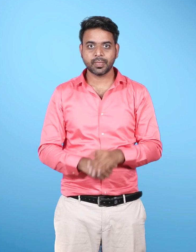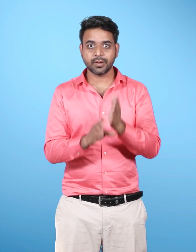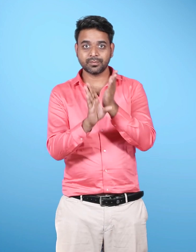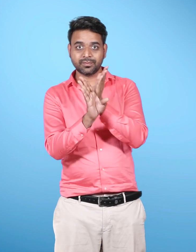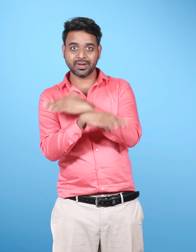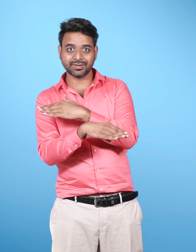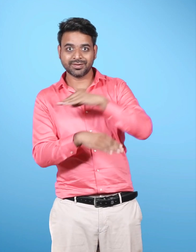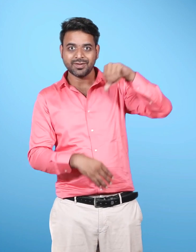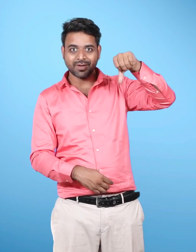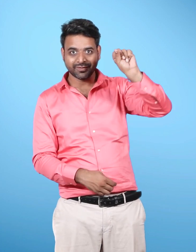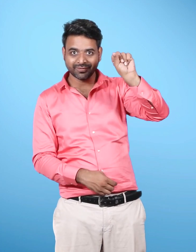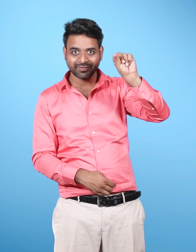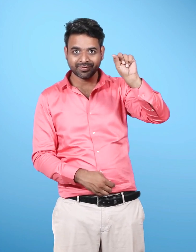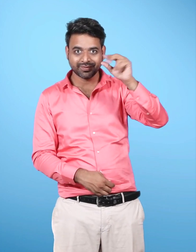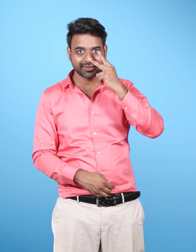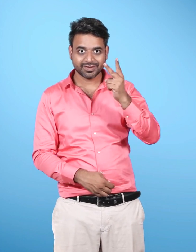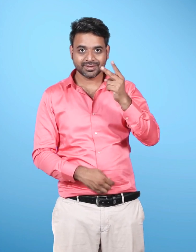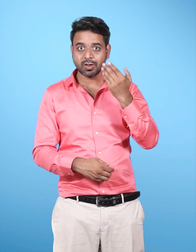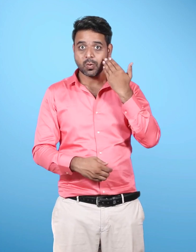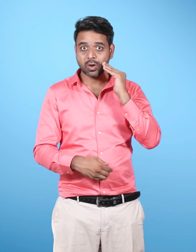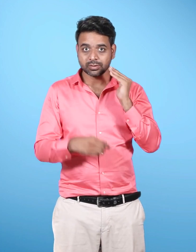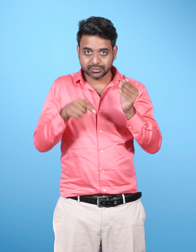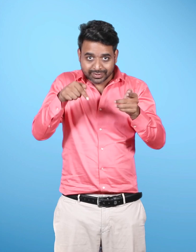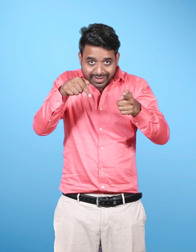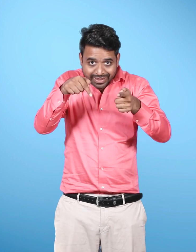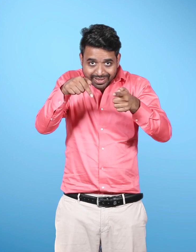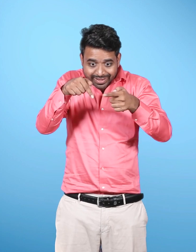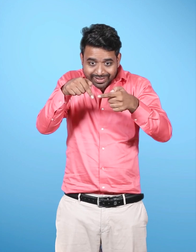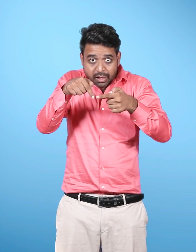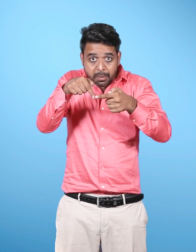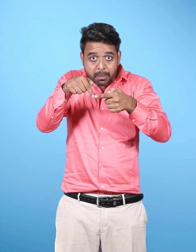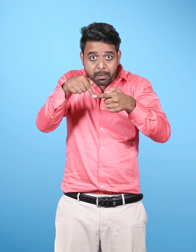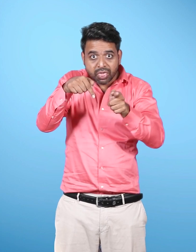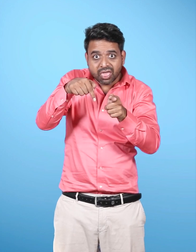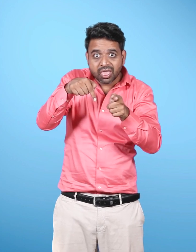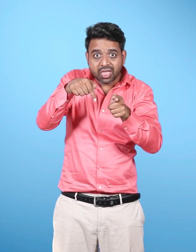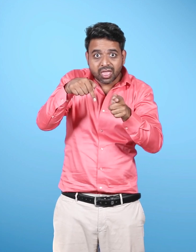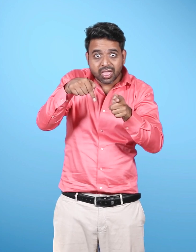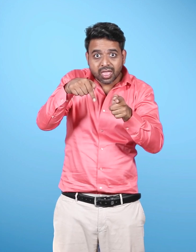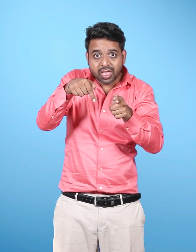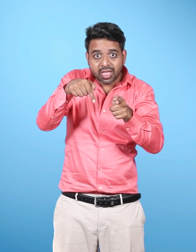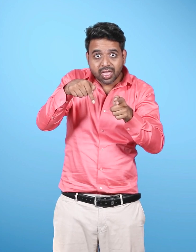On the other hand, the bulb did not glow when the safety pin was not in touch with the other drawing pin.